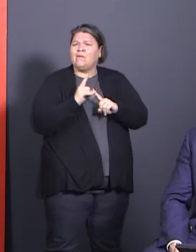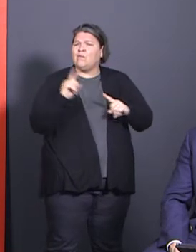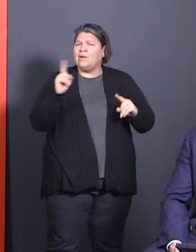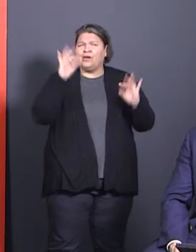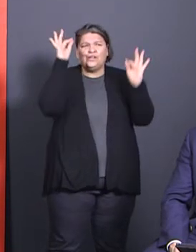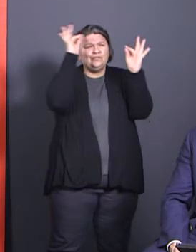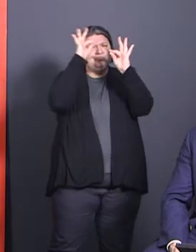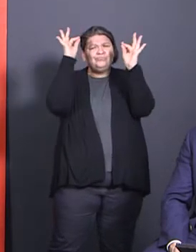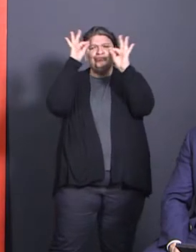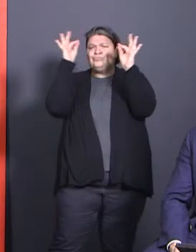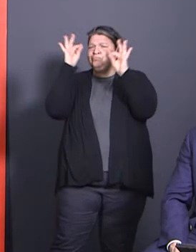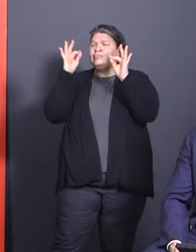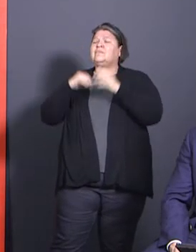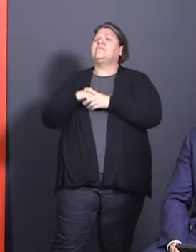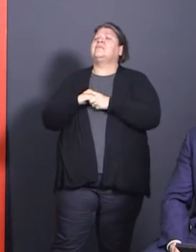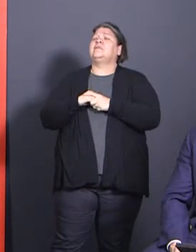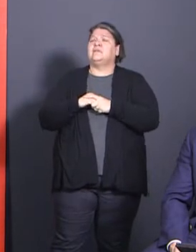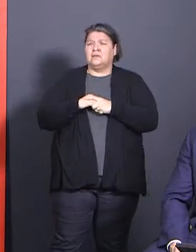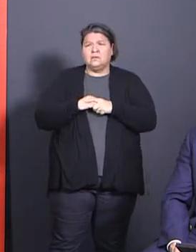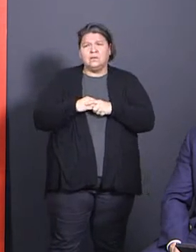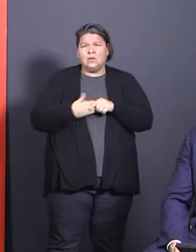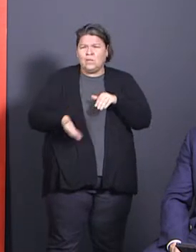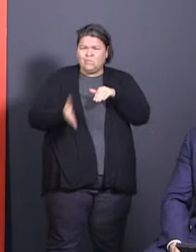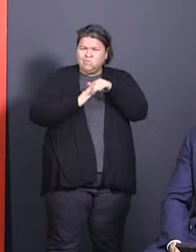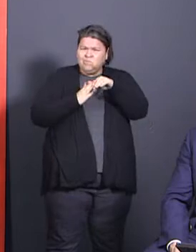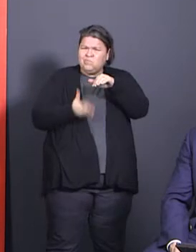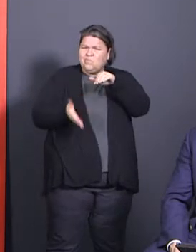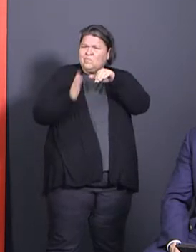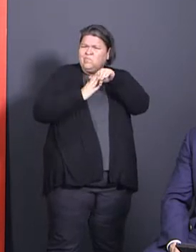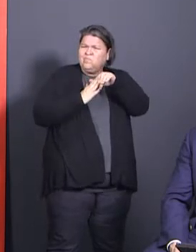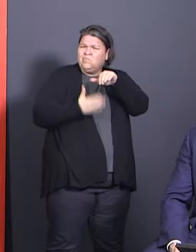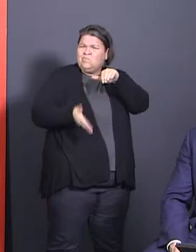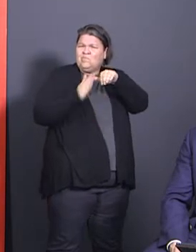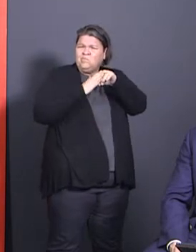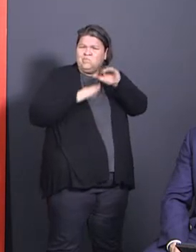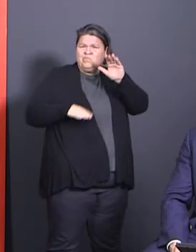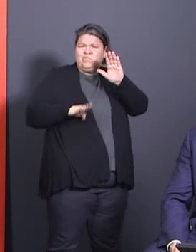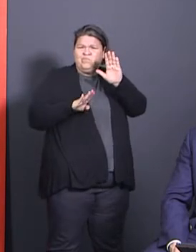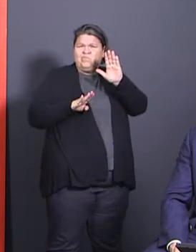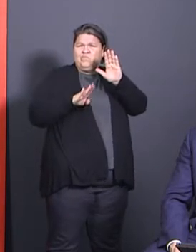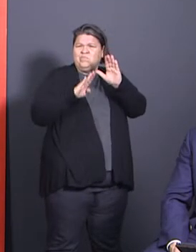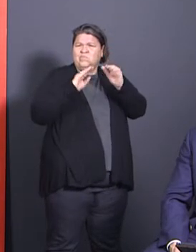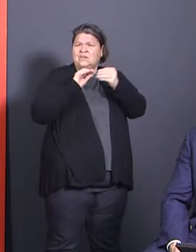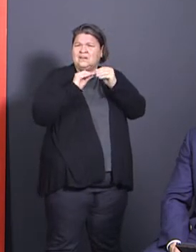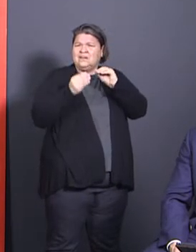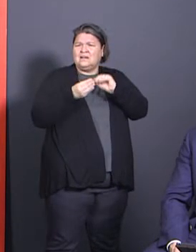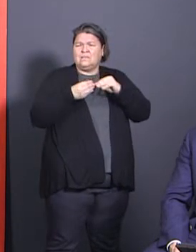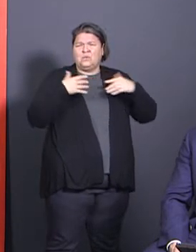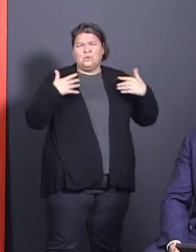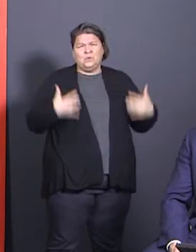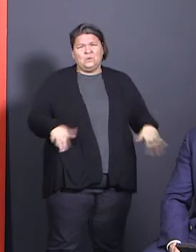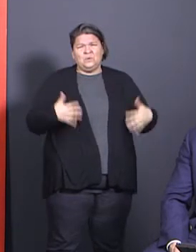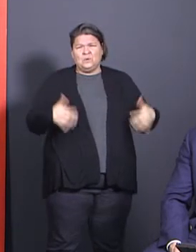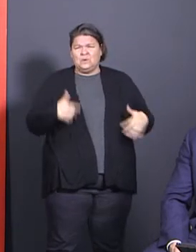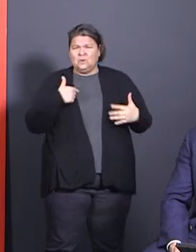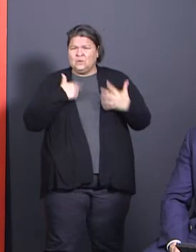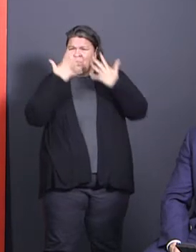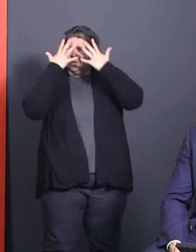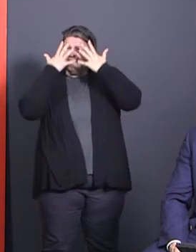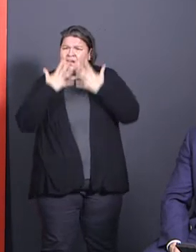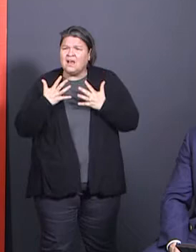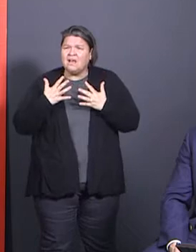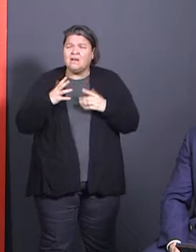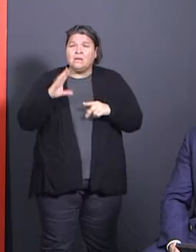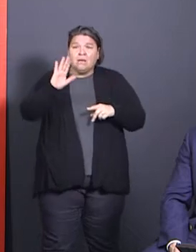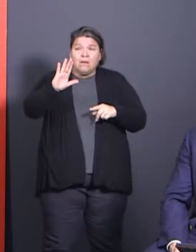the rate that they're growing. But it does underscore how important it is that you follow the recommendations set